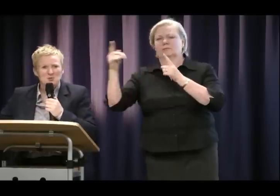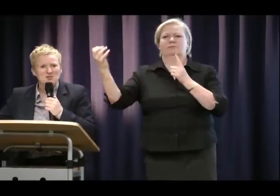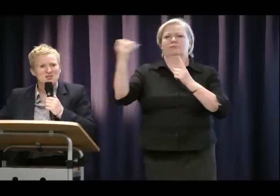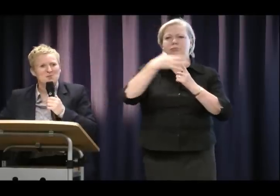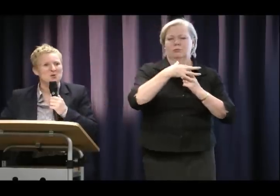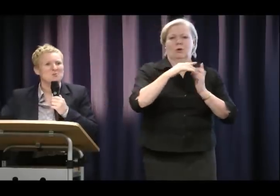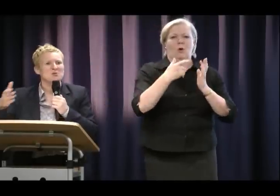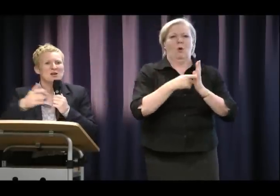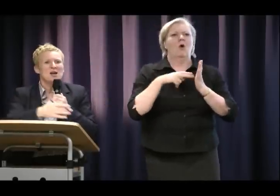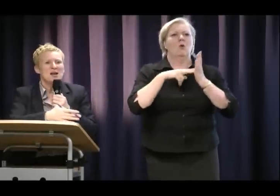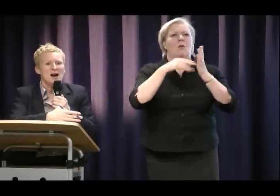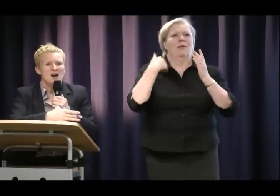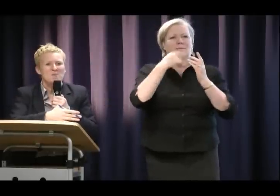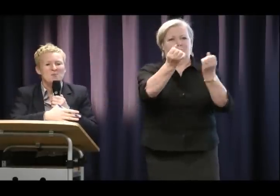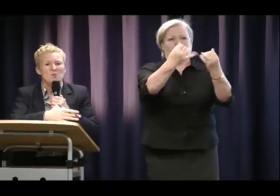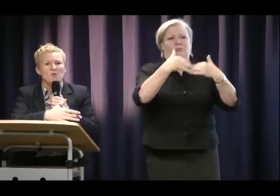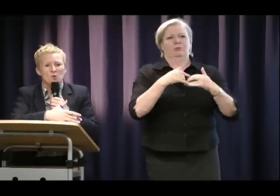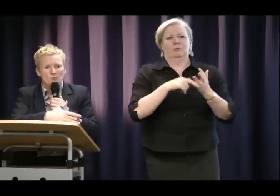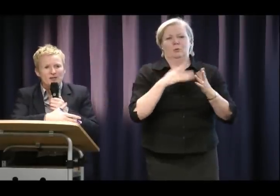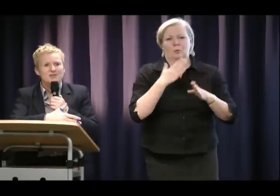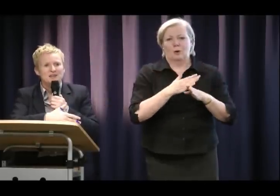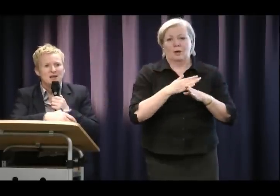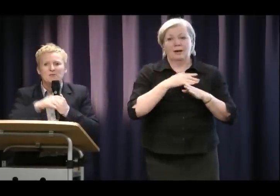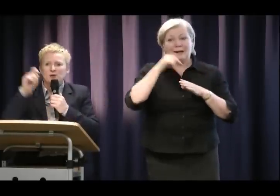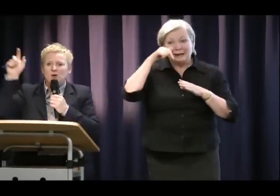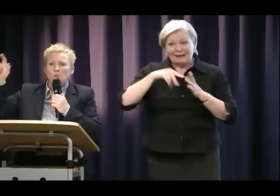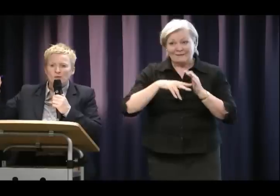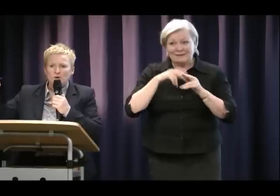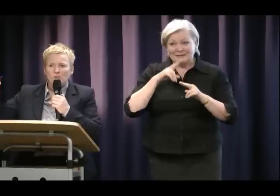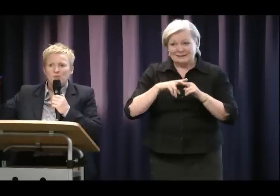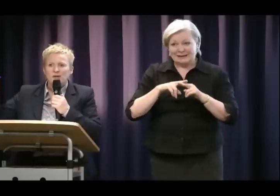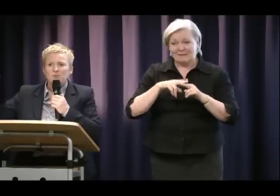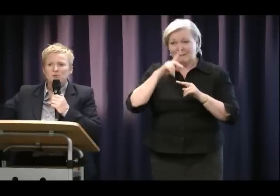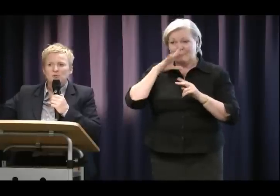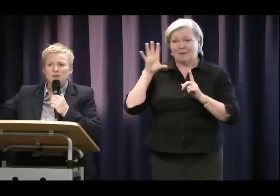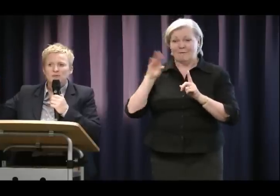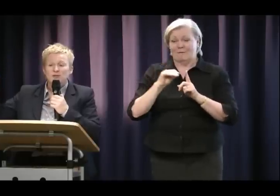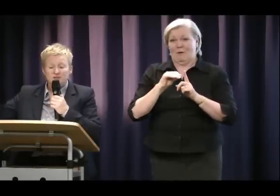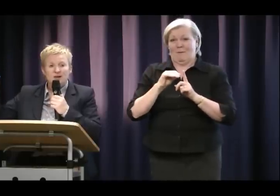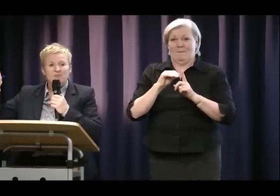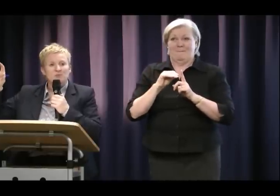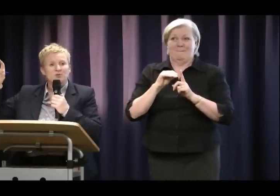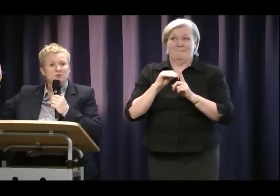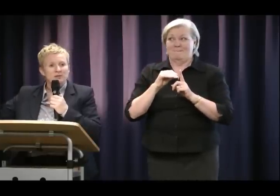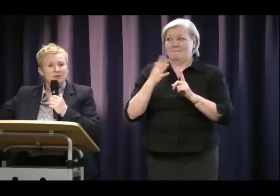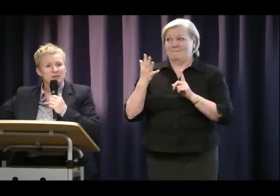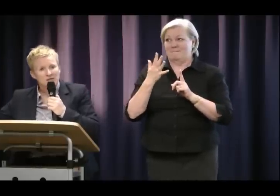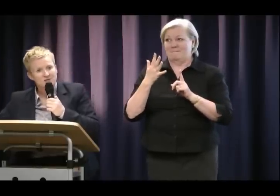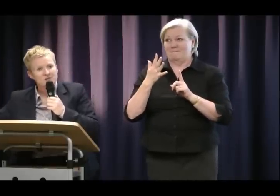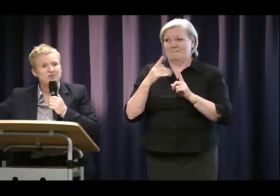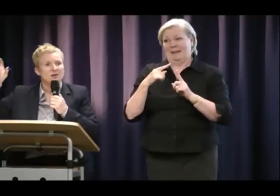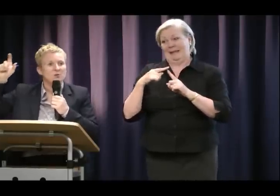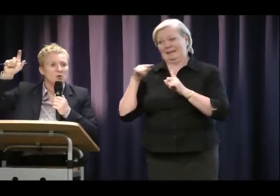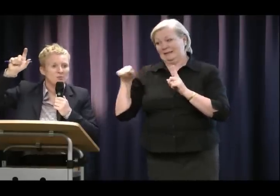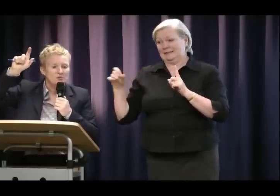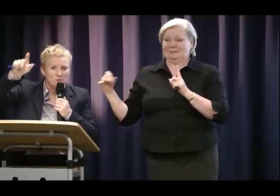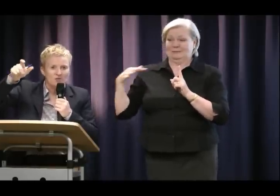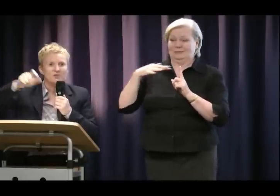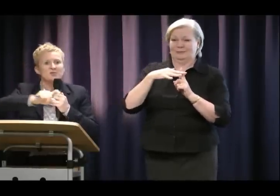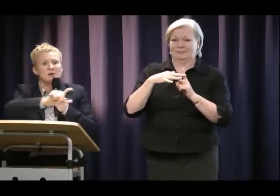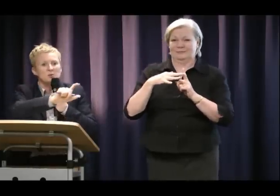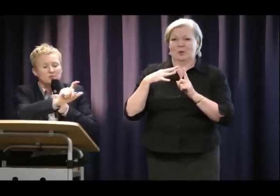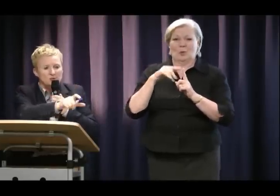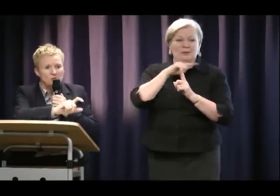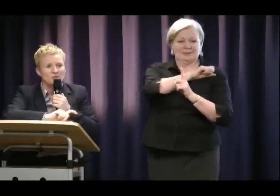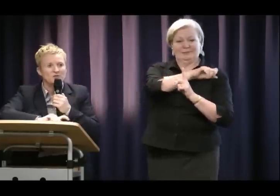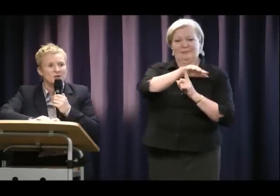from the northern suburbs. For VicDef, we've got people who are living, staff members who live in the eastern suburbs, the